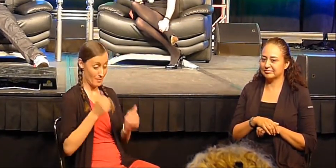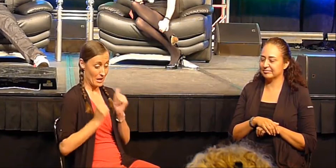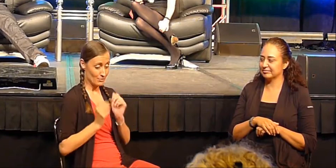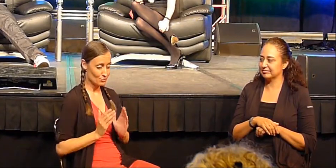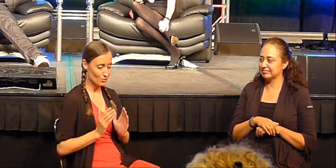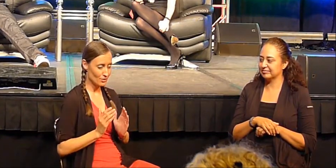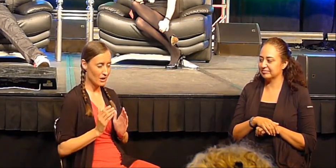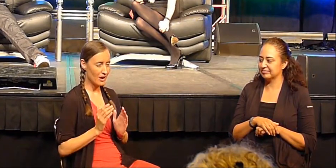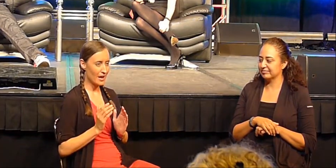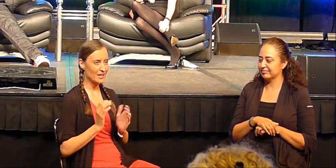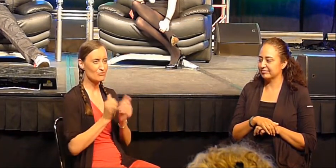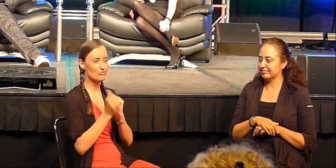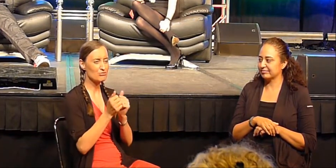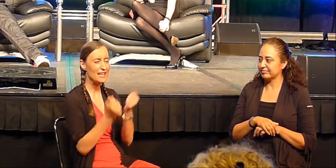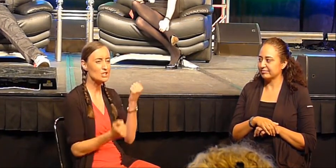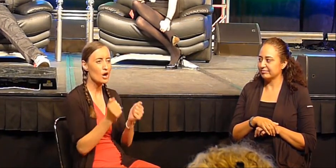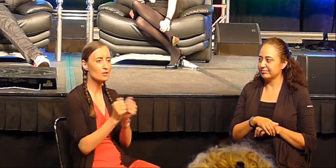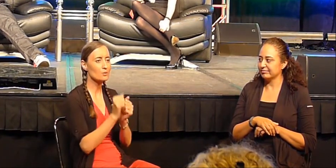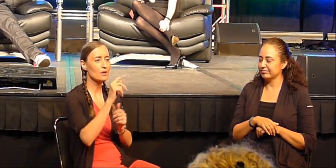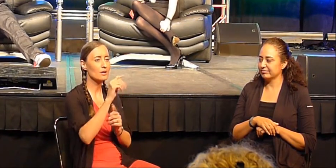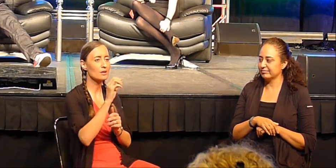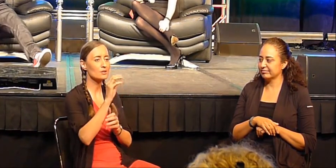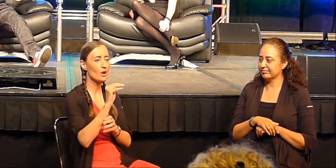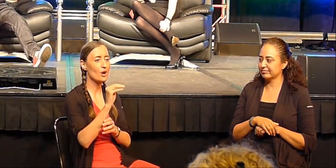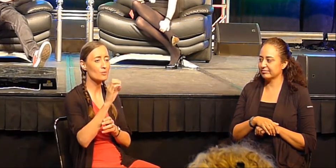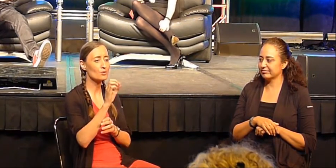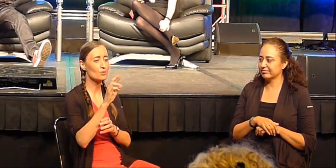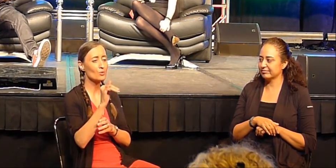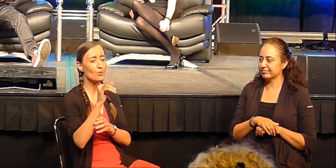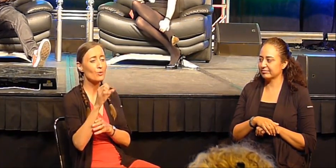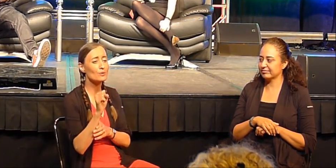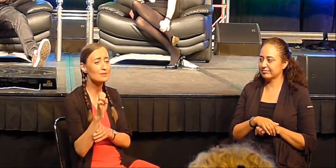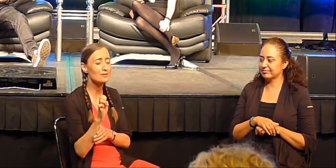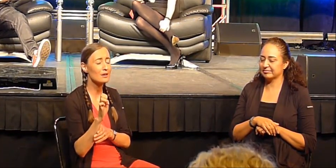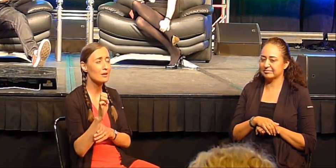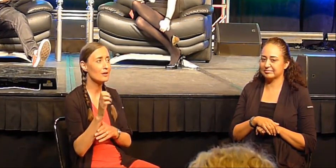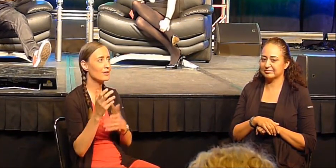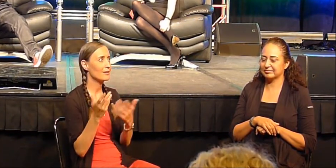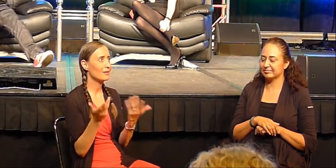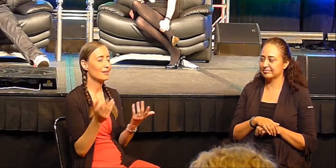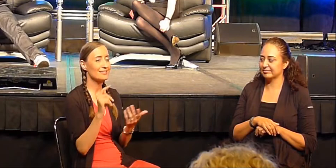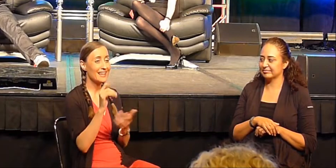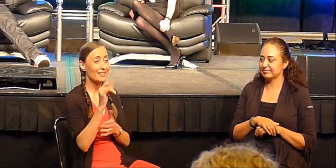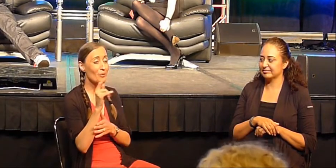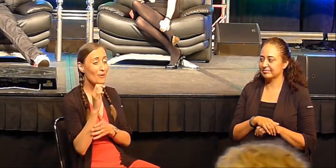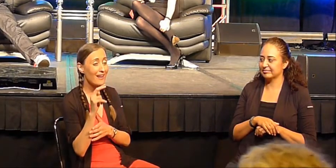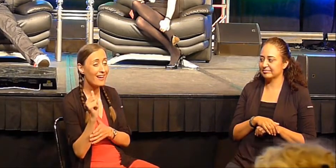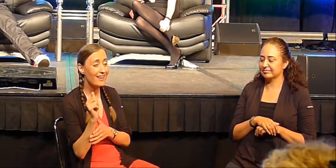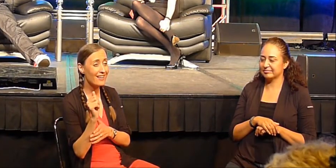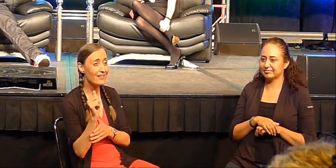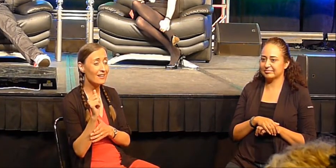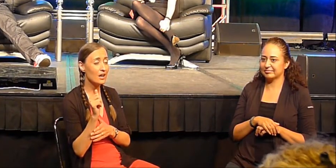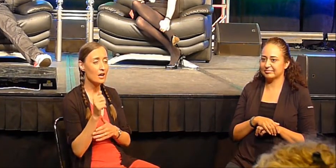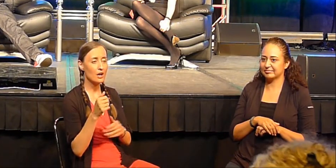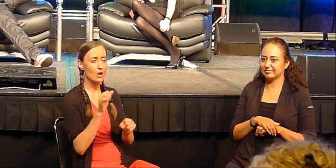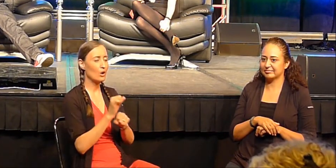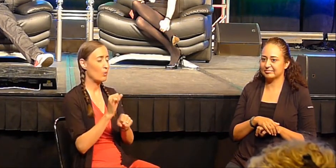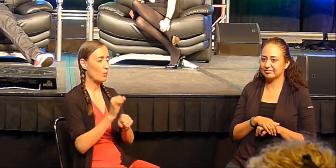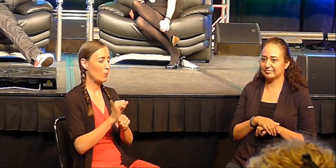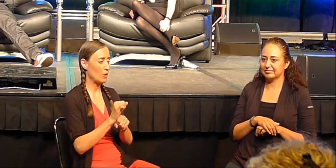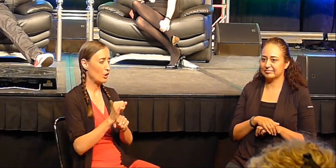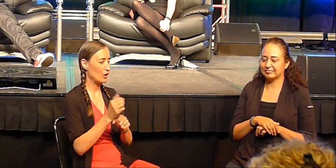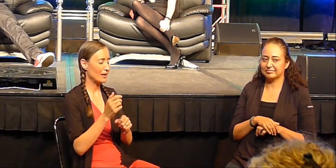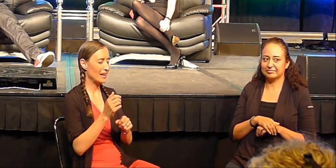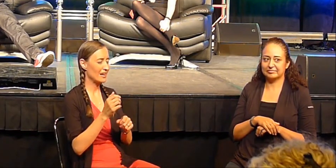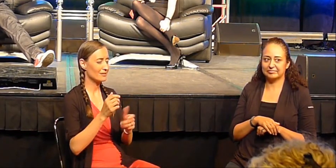to race cars with Tom Cruise at Daytona. I get to learn how to work an Apollo 11